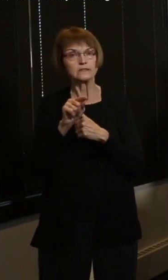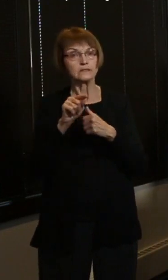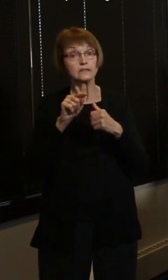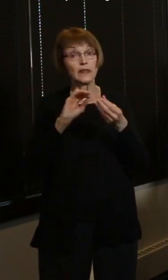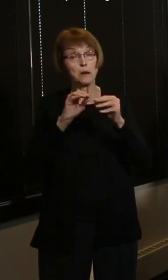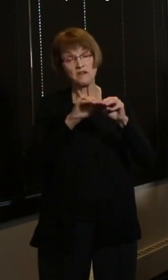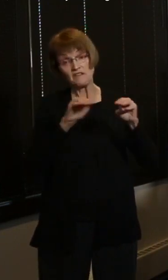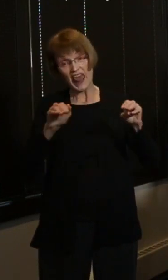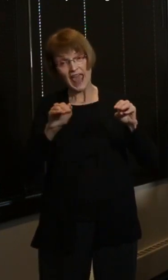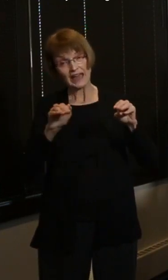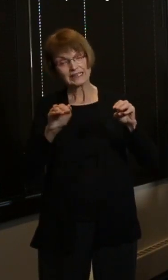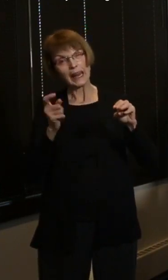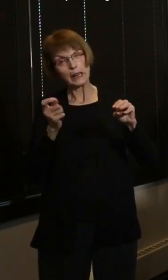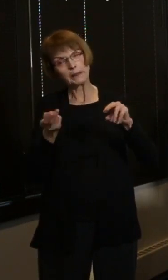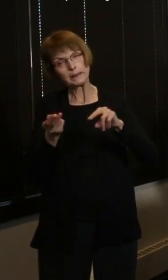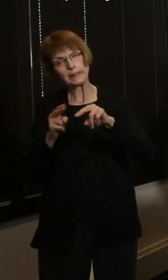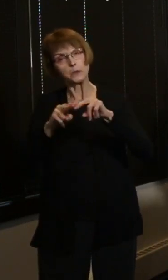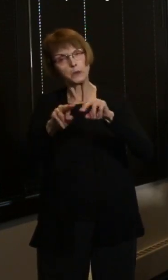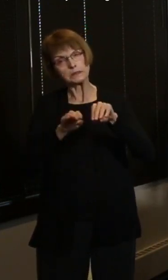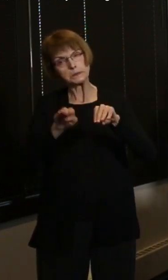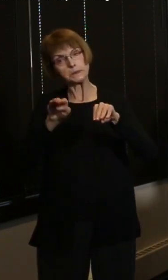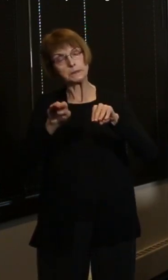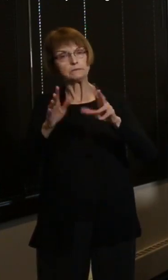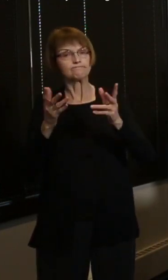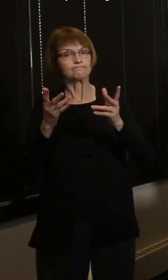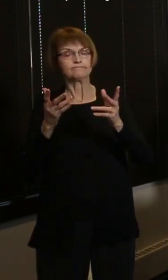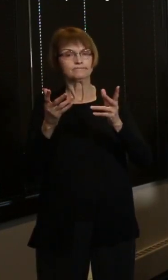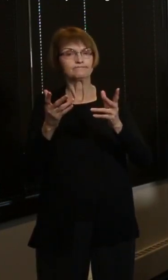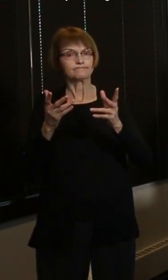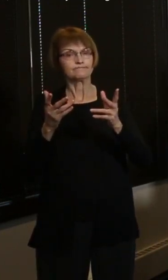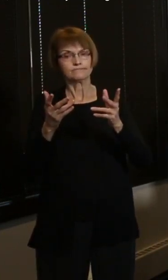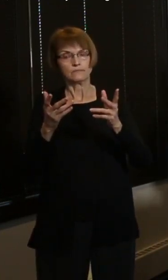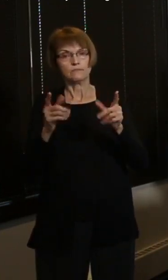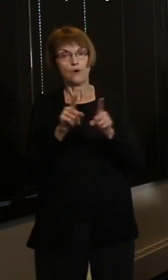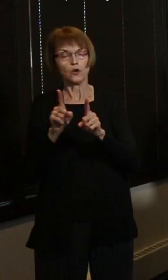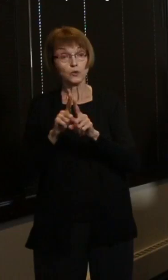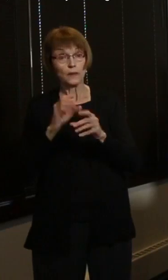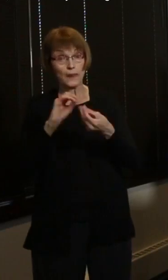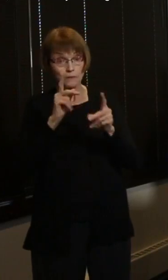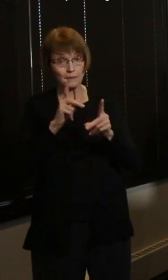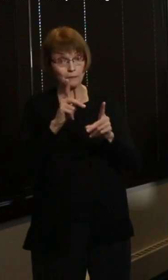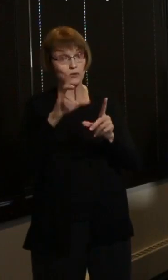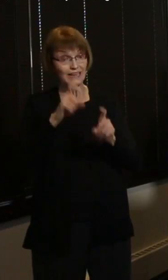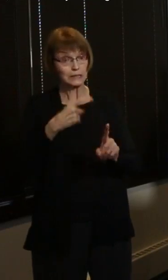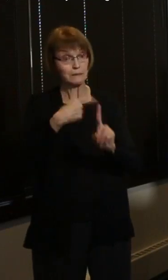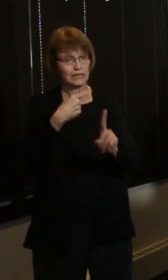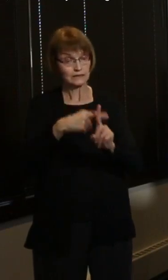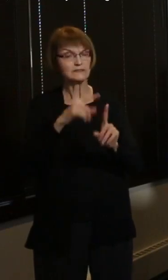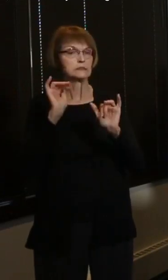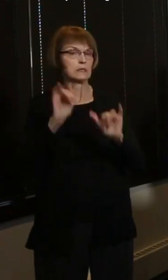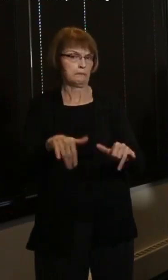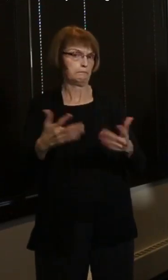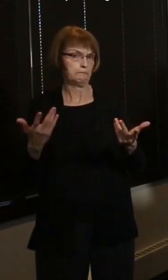or slightly increasing. We've seen the same thing with our positivity rate, which I'll show you here in a minute.